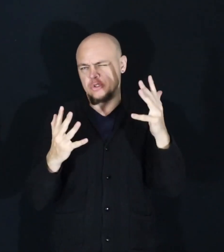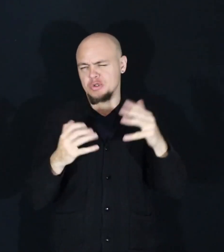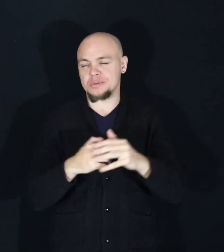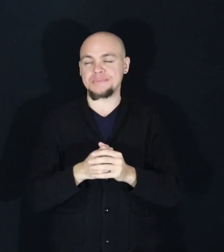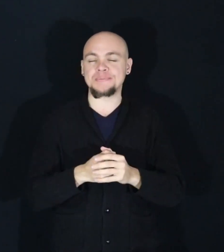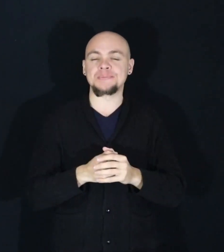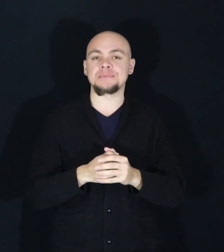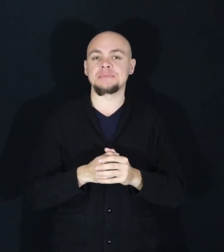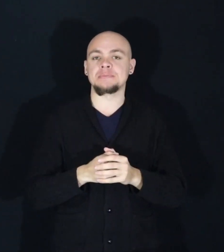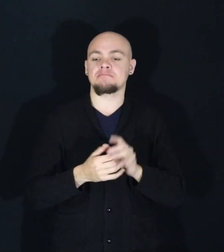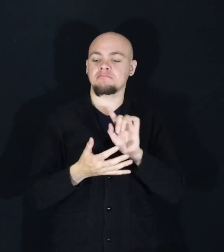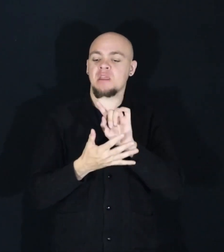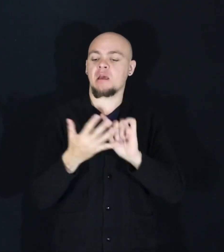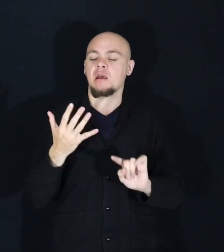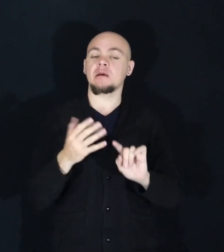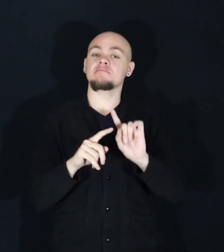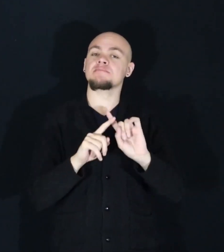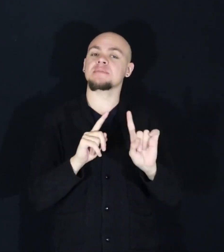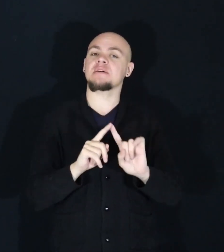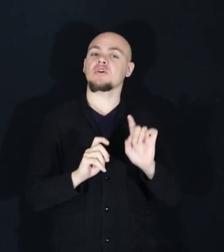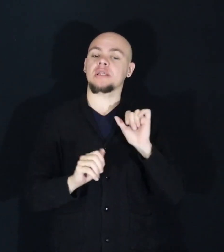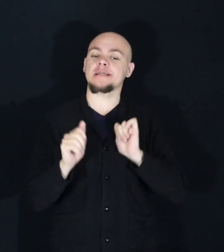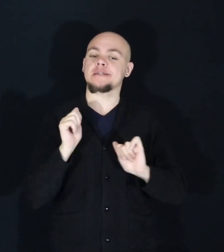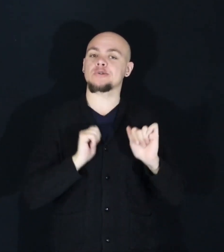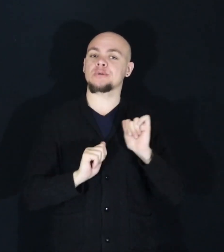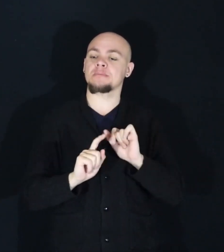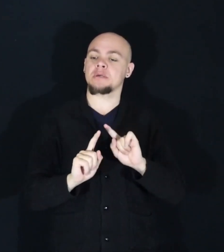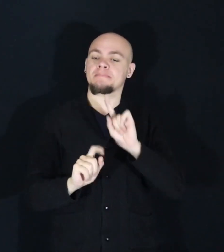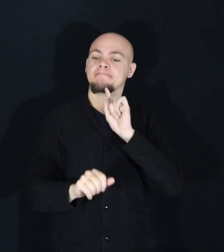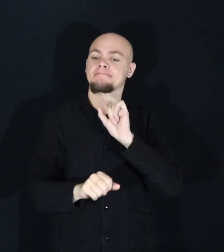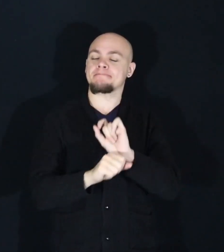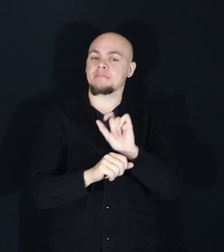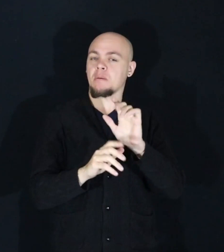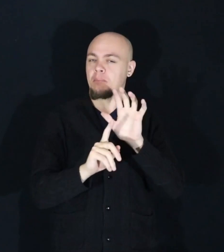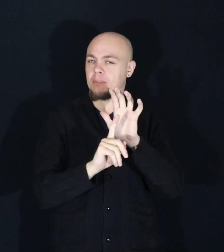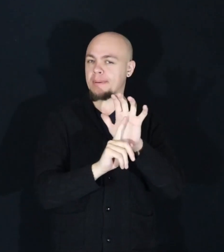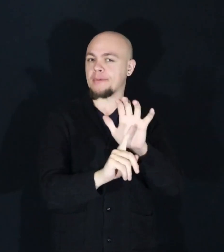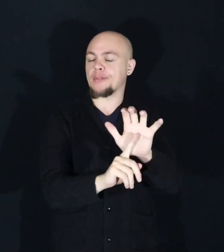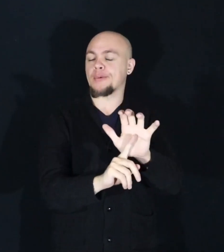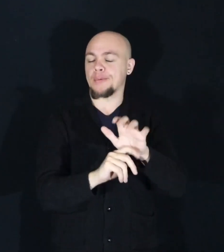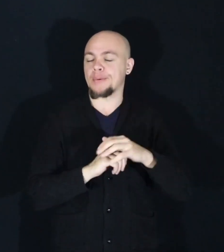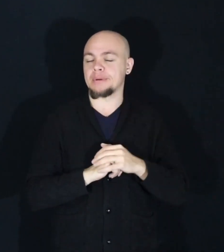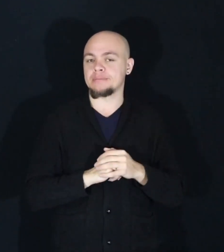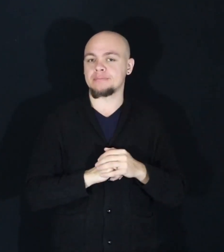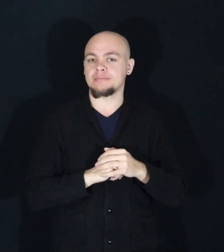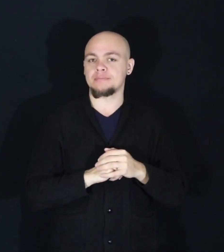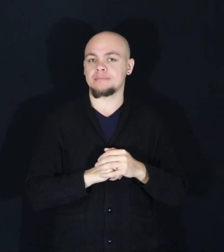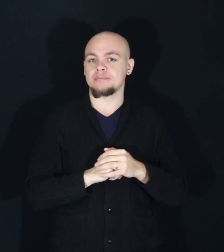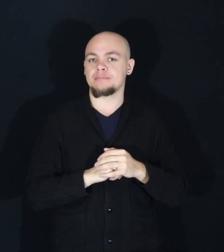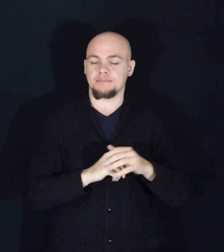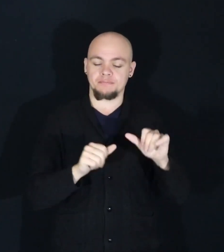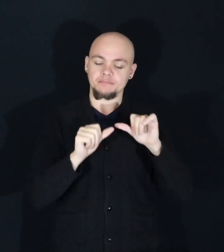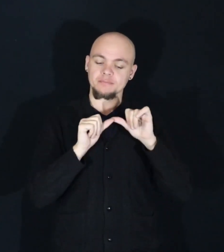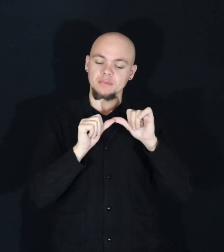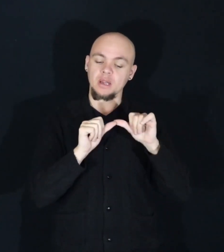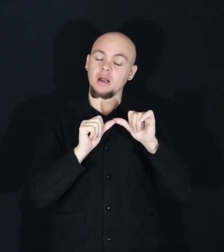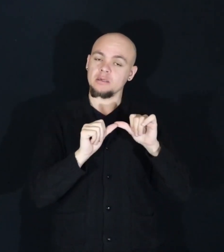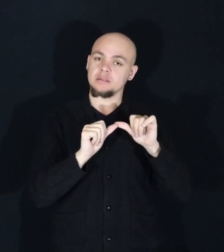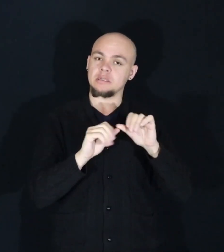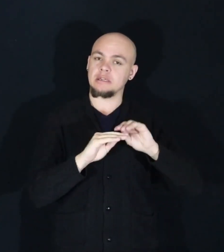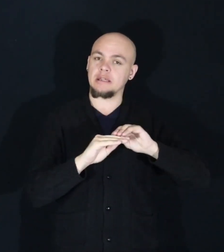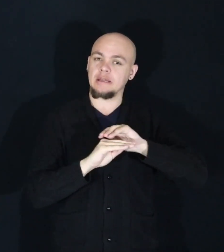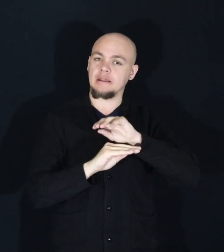of. These forms of entertainment are all really popular. There's been a constant influx of